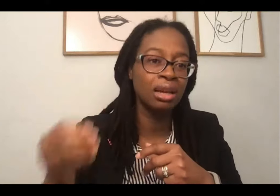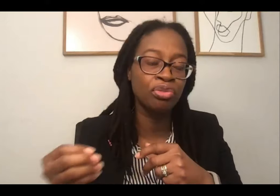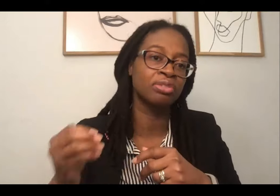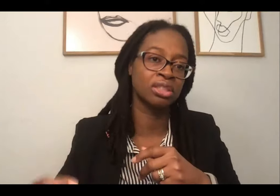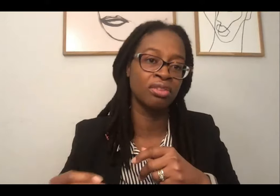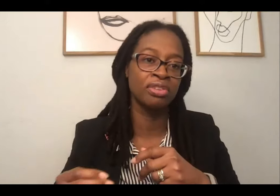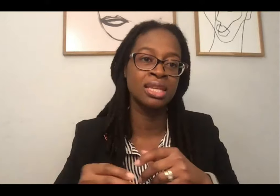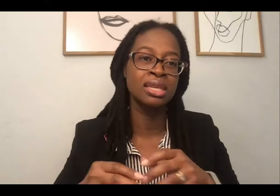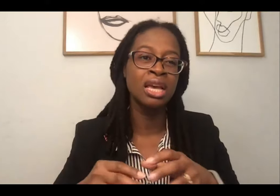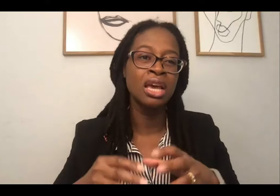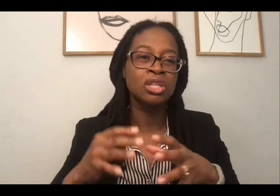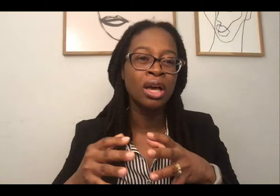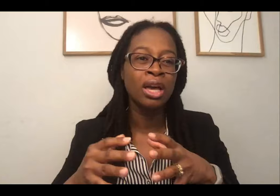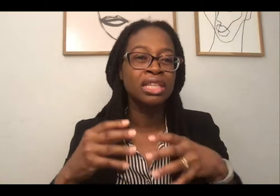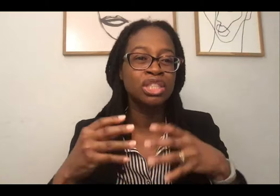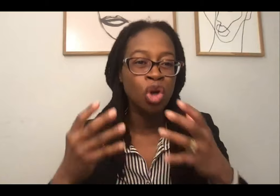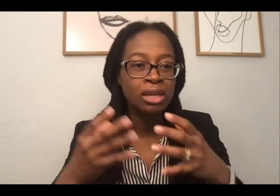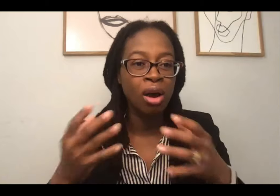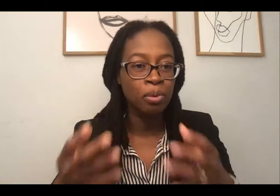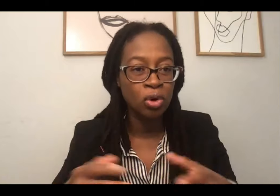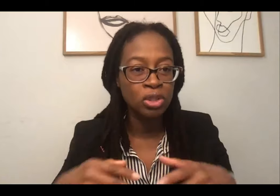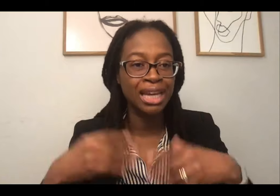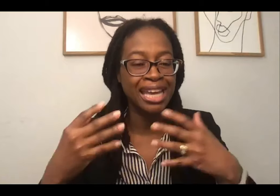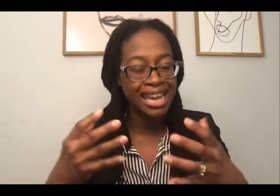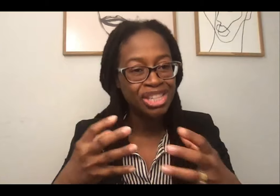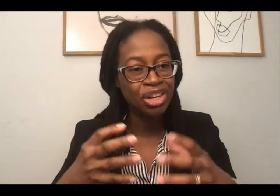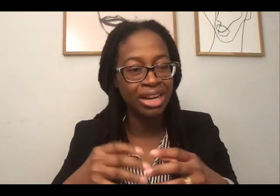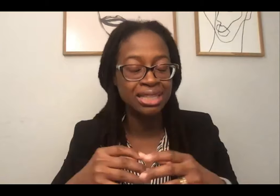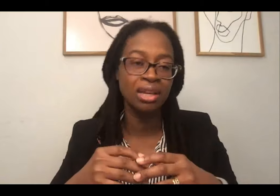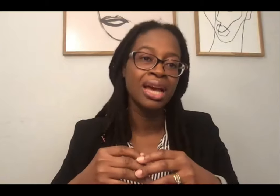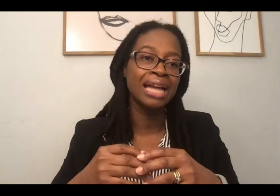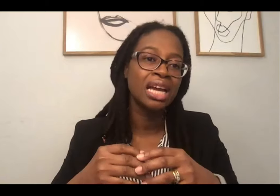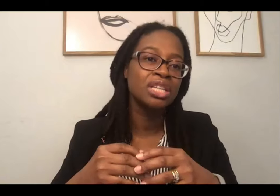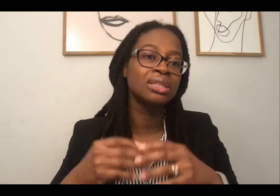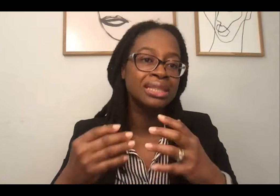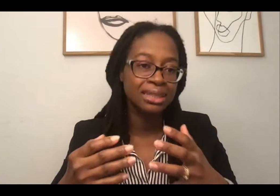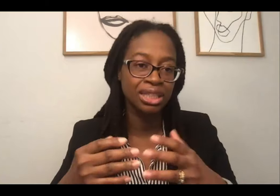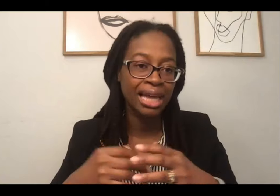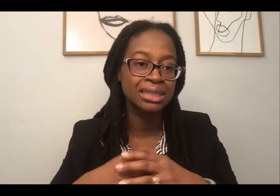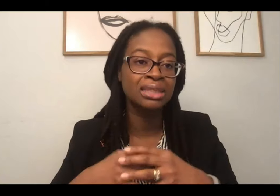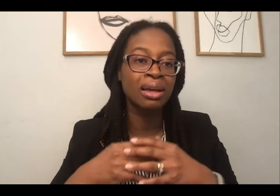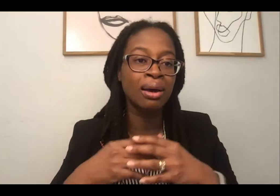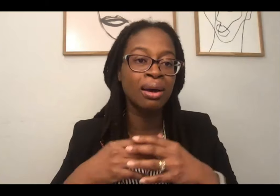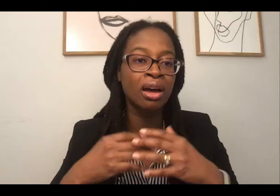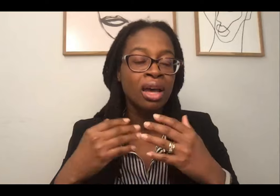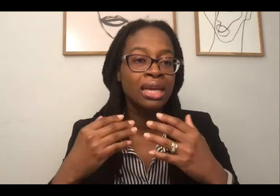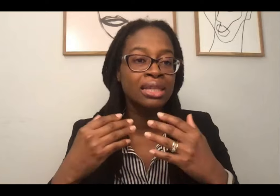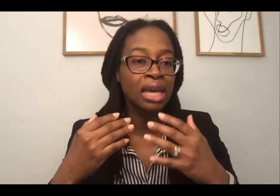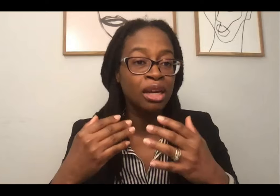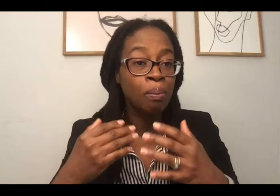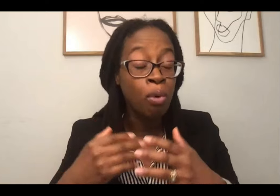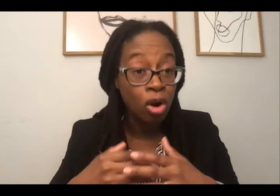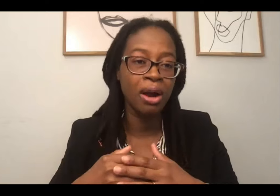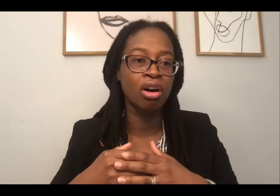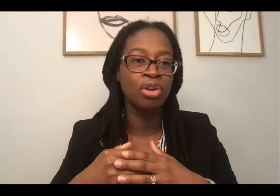of services. So this joined up approach and integrative attention to intersectionality is an important